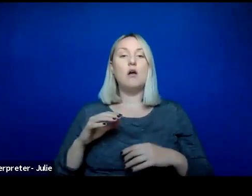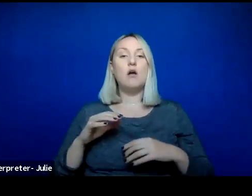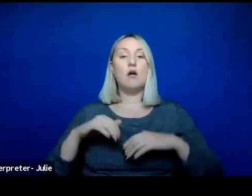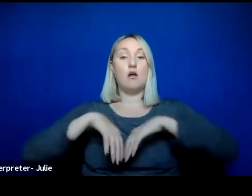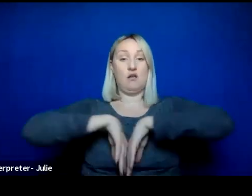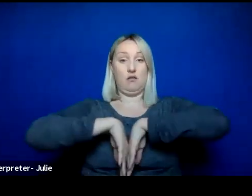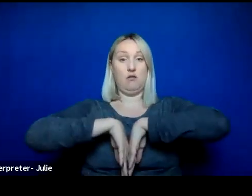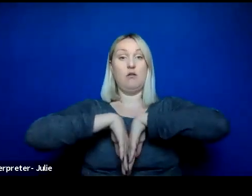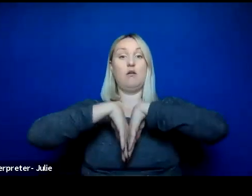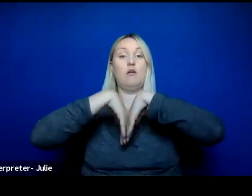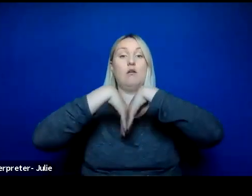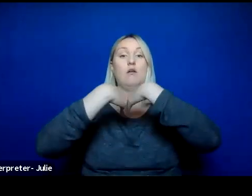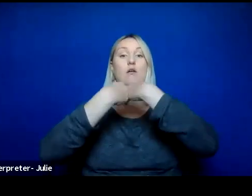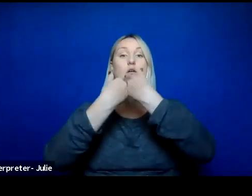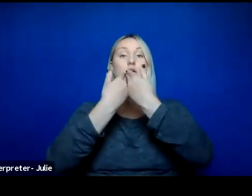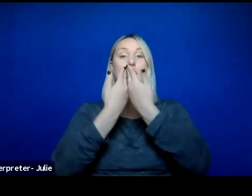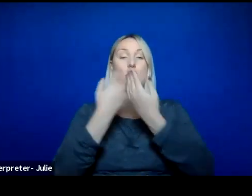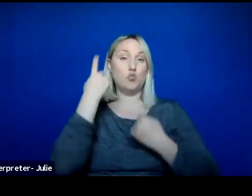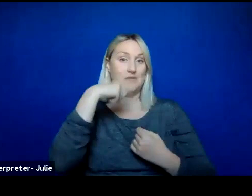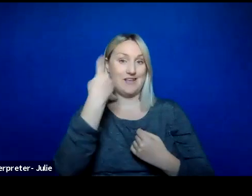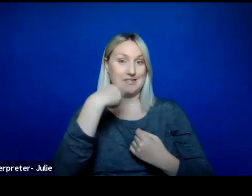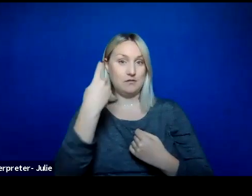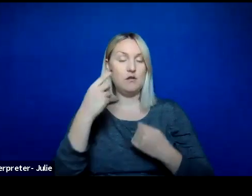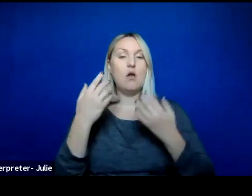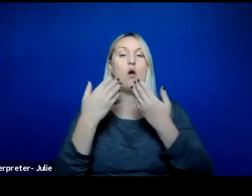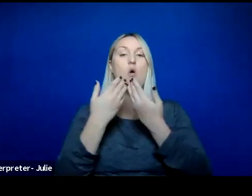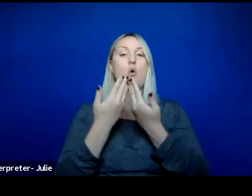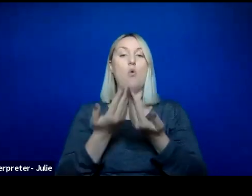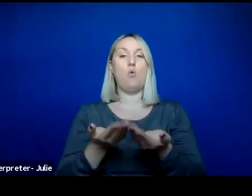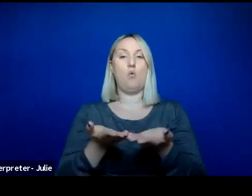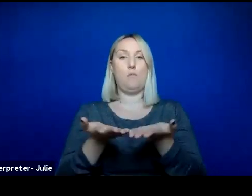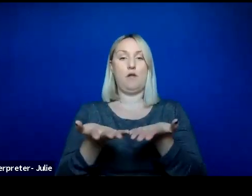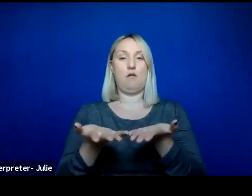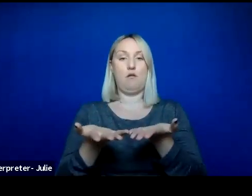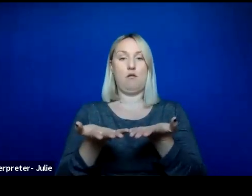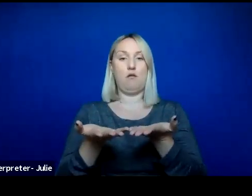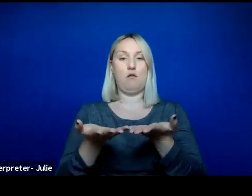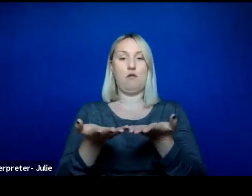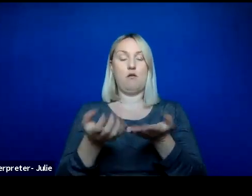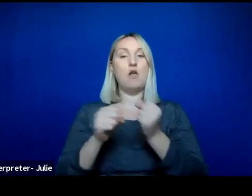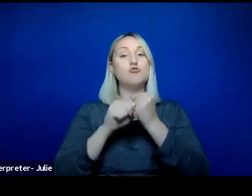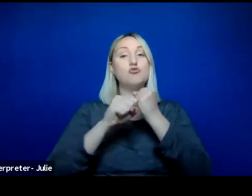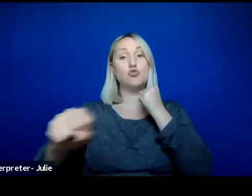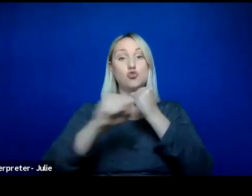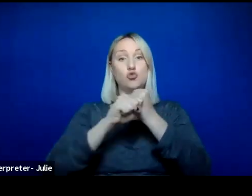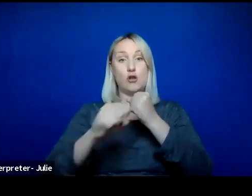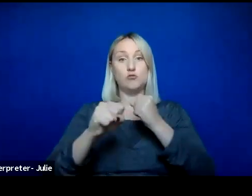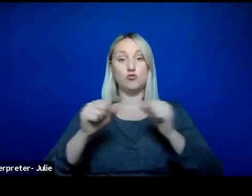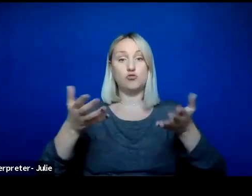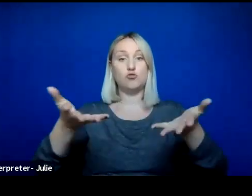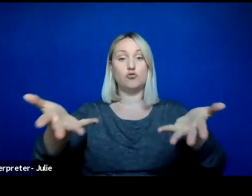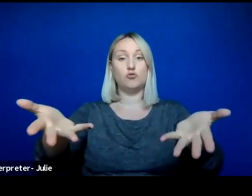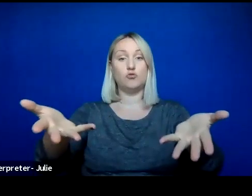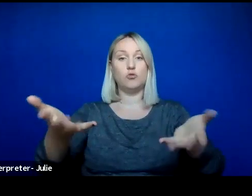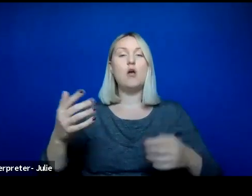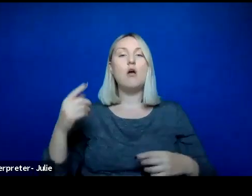fingers towards your face. Open the hands up and stretch the arms forward. Again, you